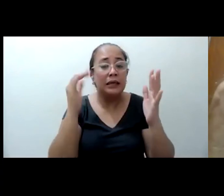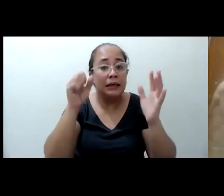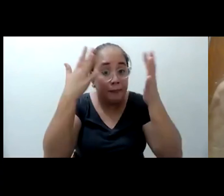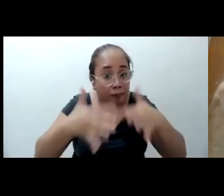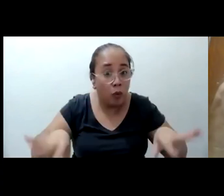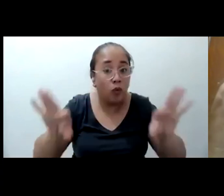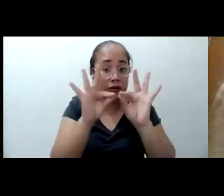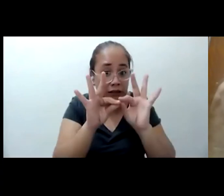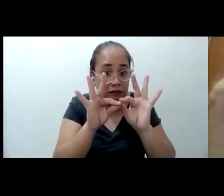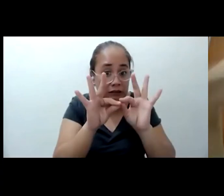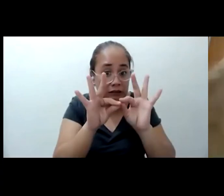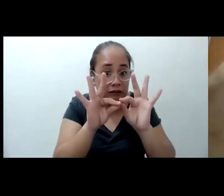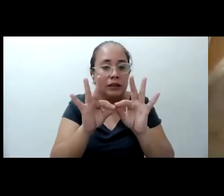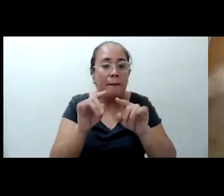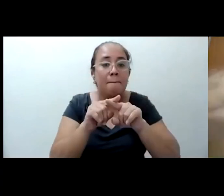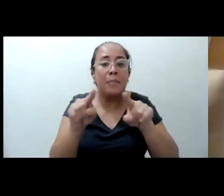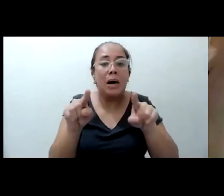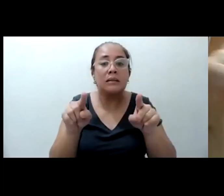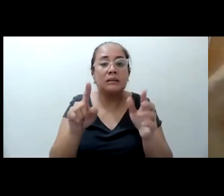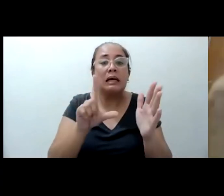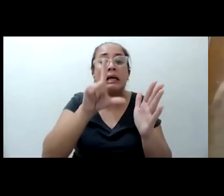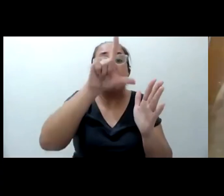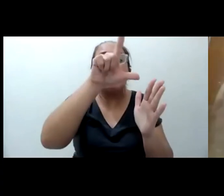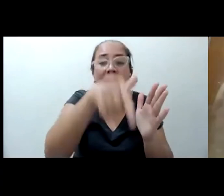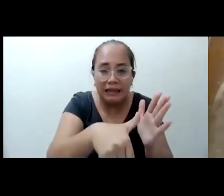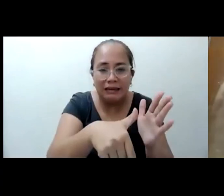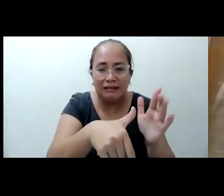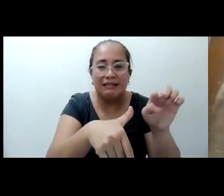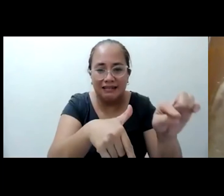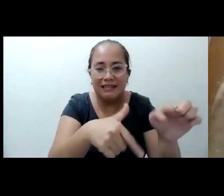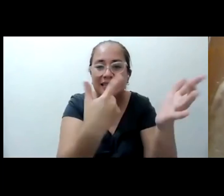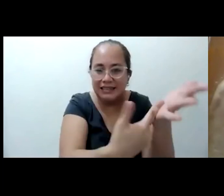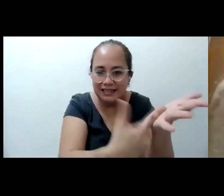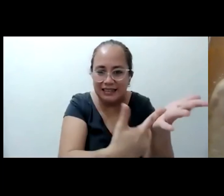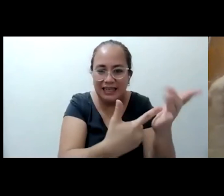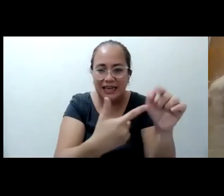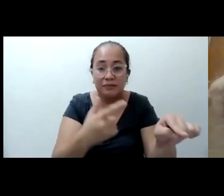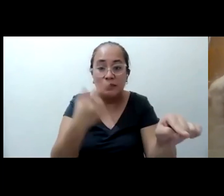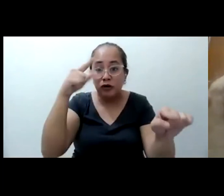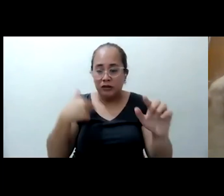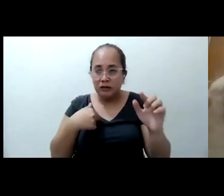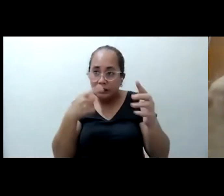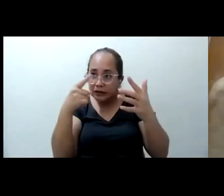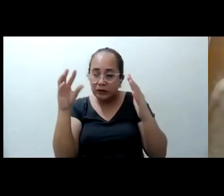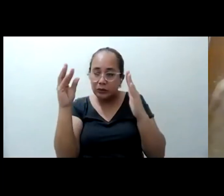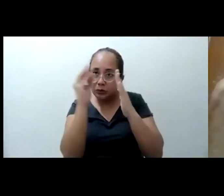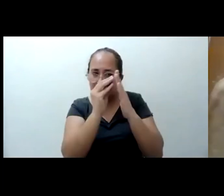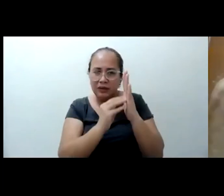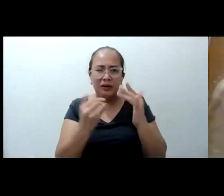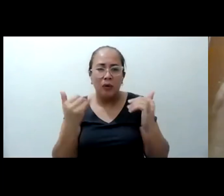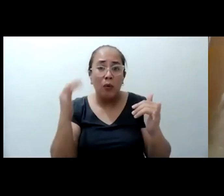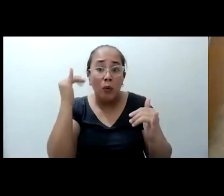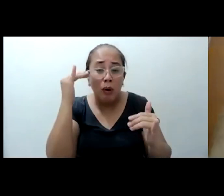but I think we should do that later. We try to get through the whole list as soon as we can, because we still have to